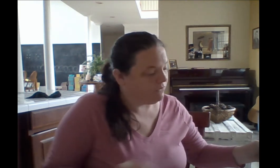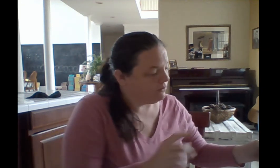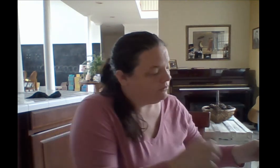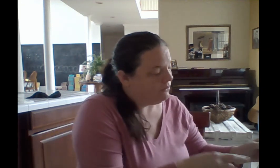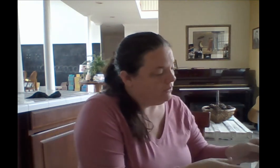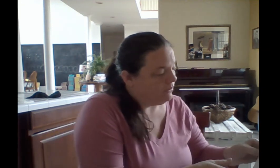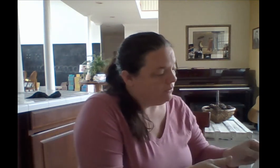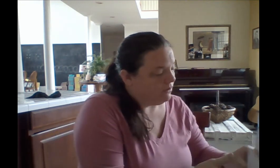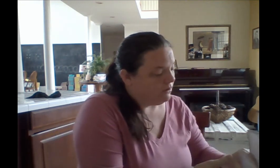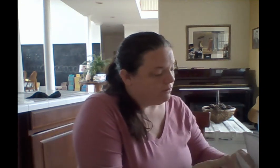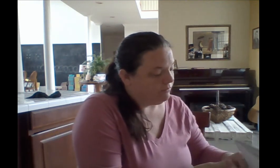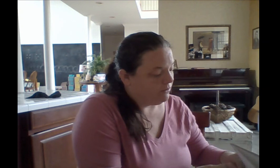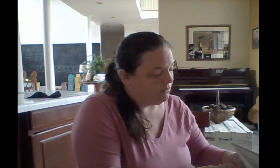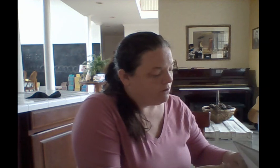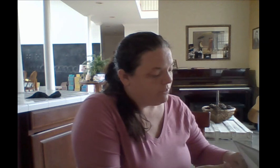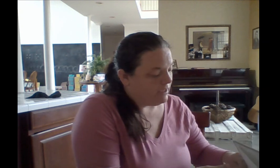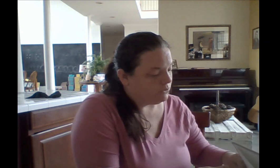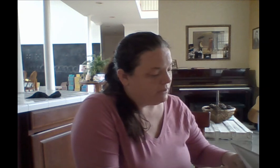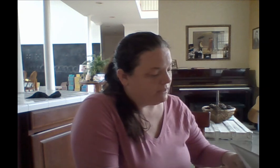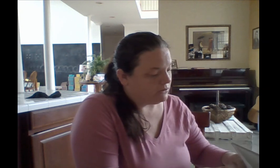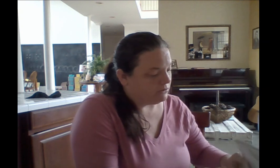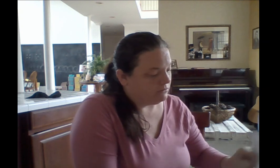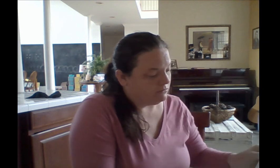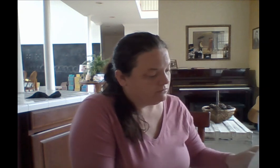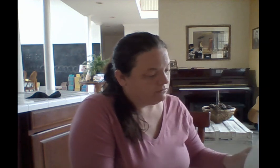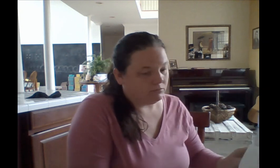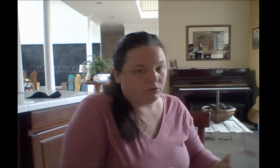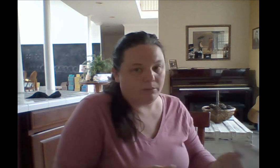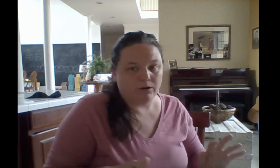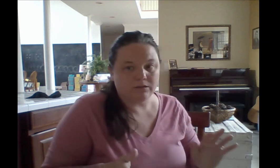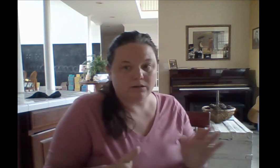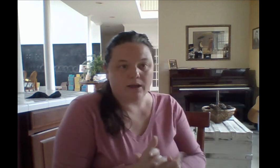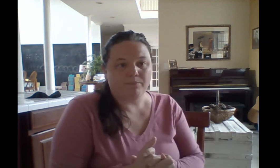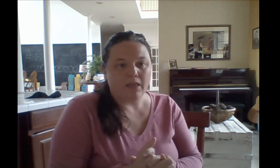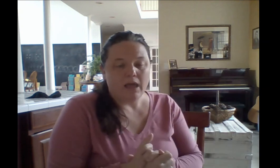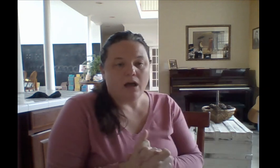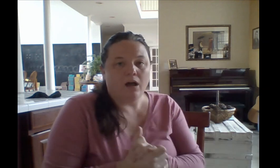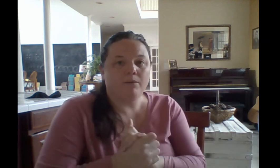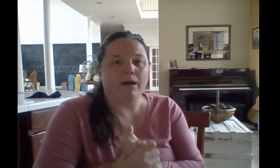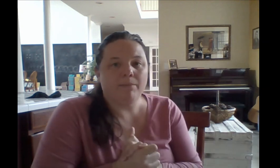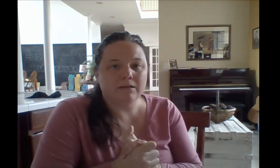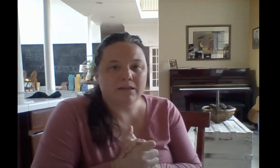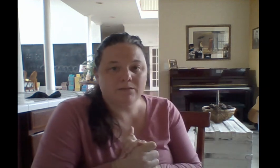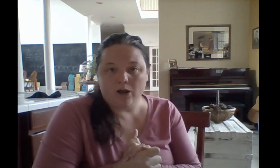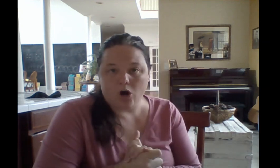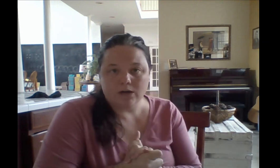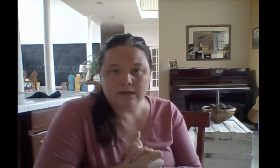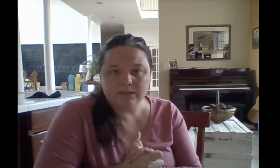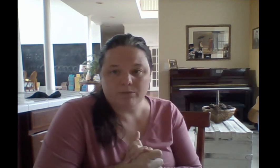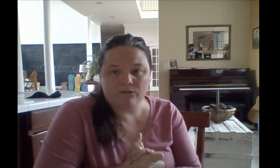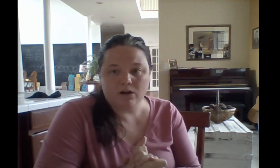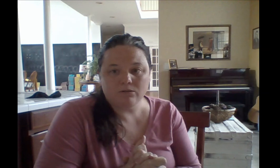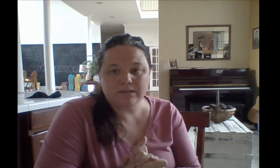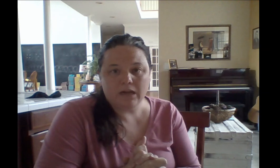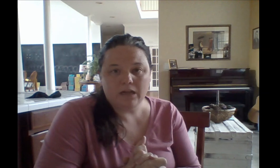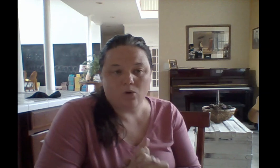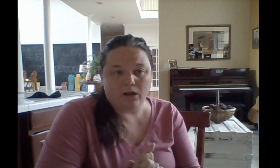to know the actual answer for bonus. Okay, I'm not gonna say it's gonna be a hard test, but if you don't study, you are